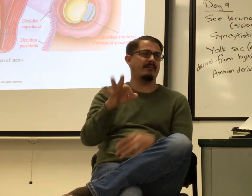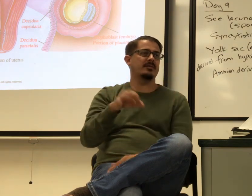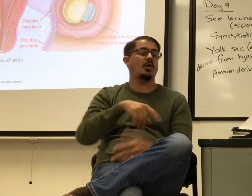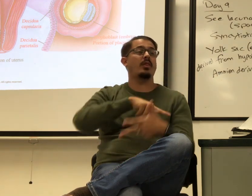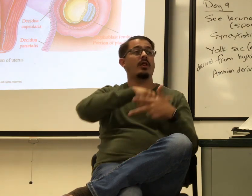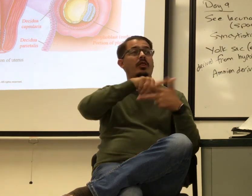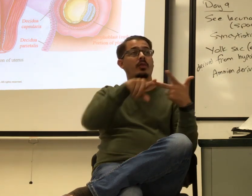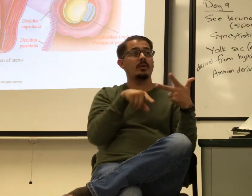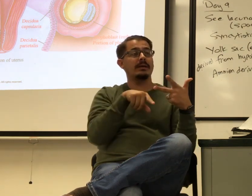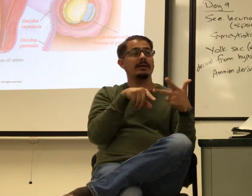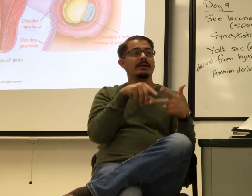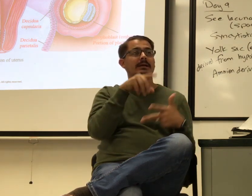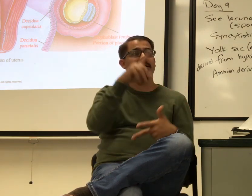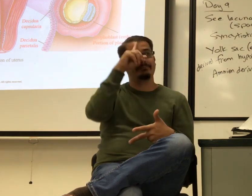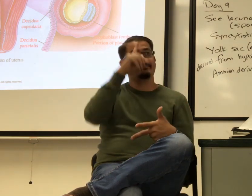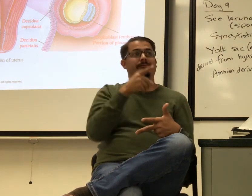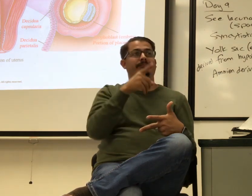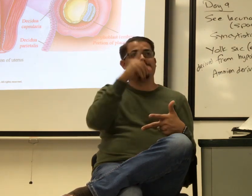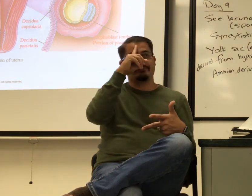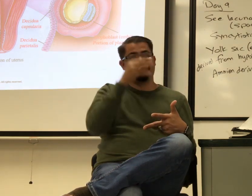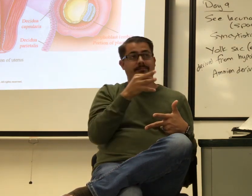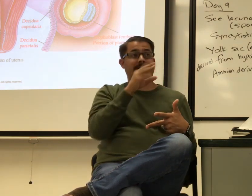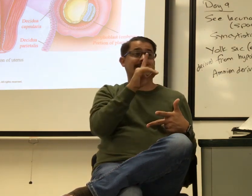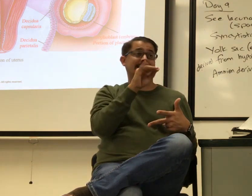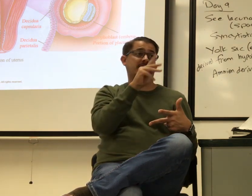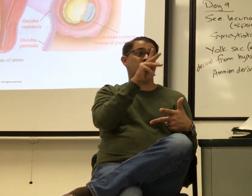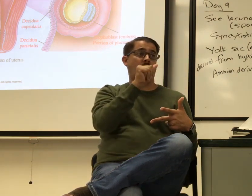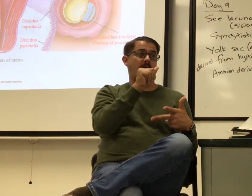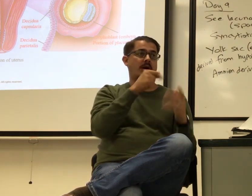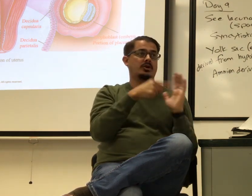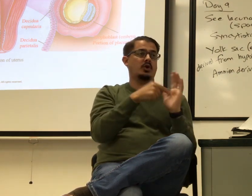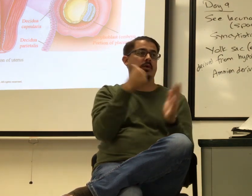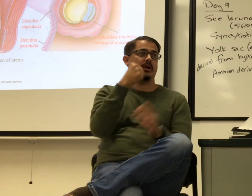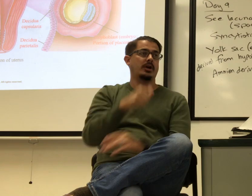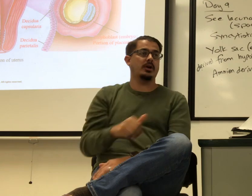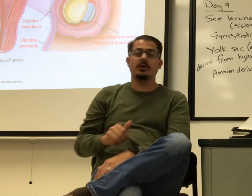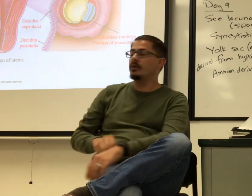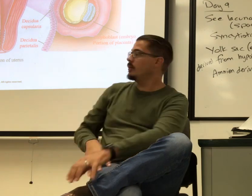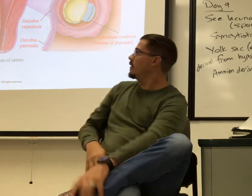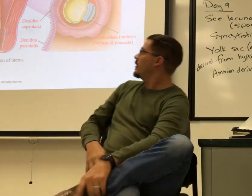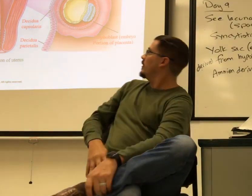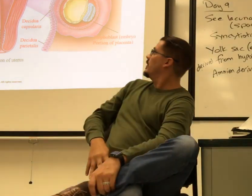three decidua is shown here.